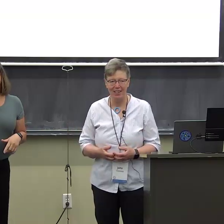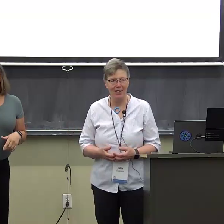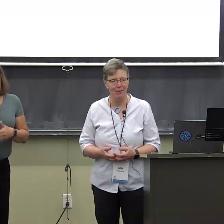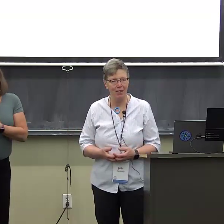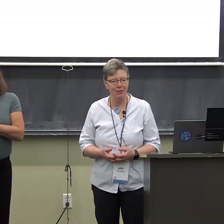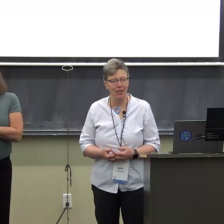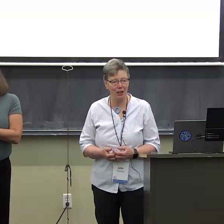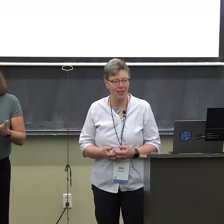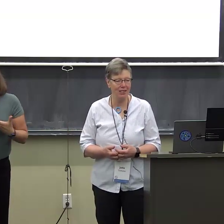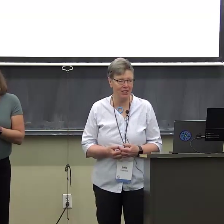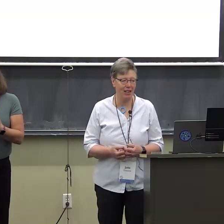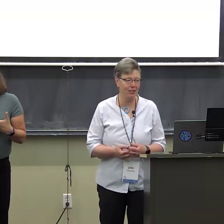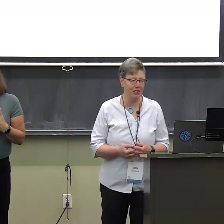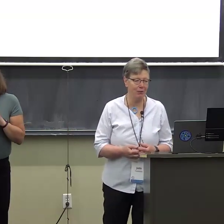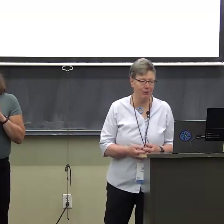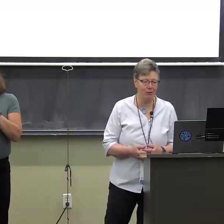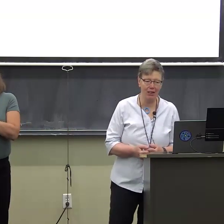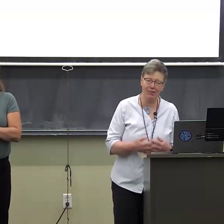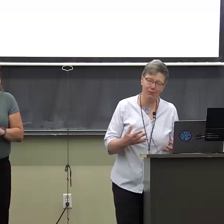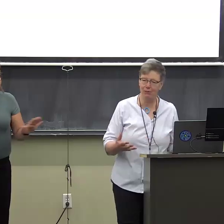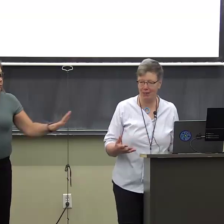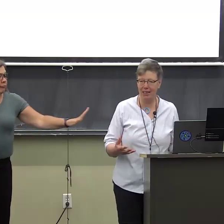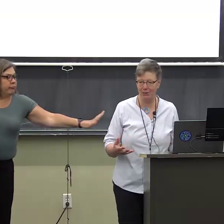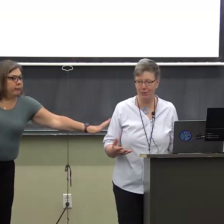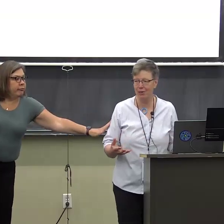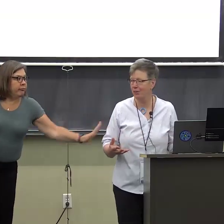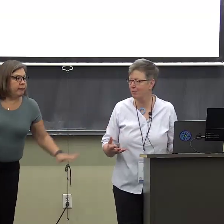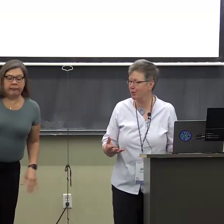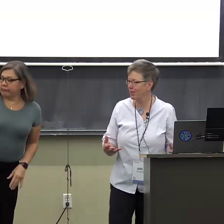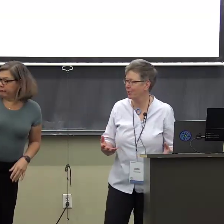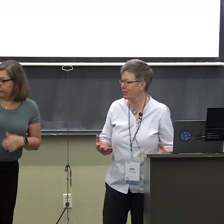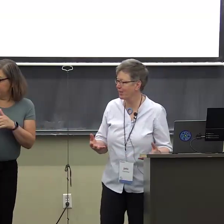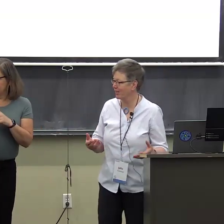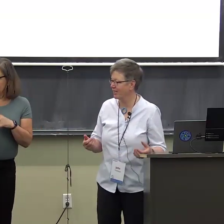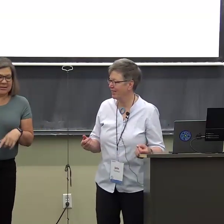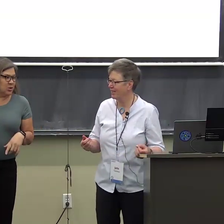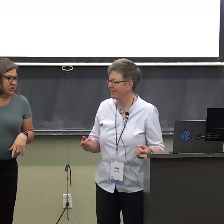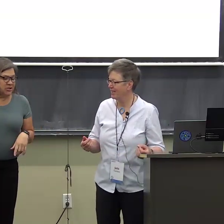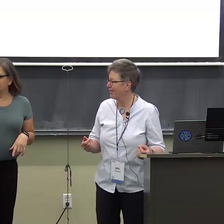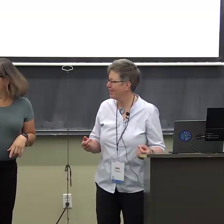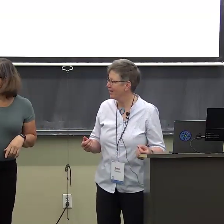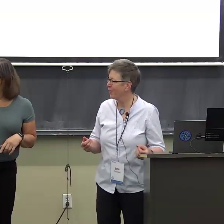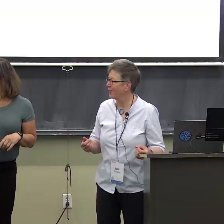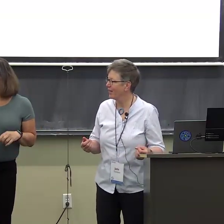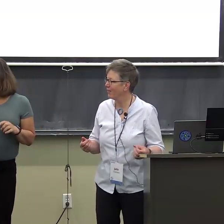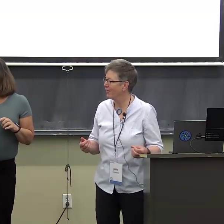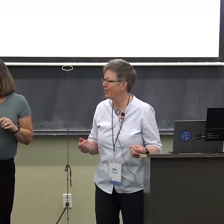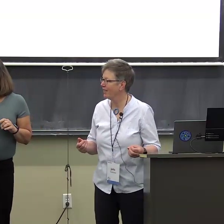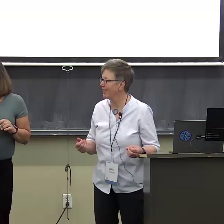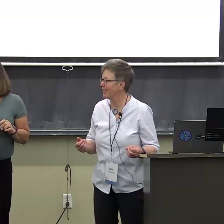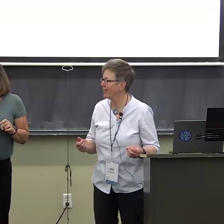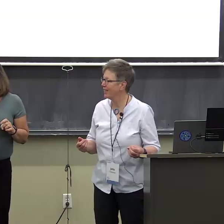conversation regarding the challenge that we've laid for this particular session. Oh,